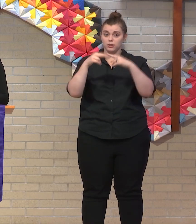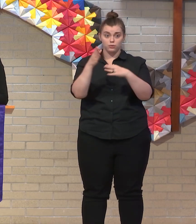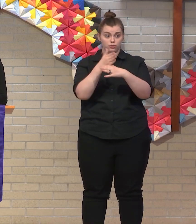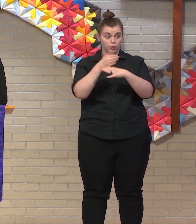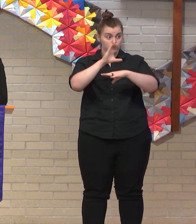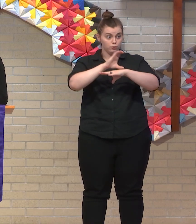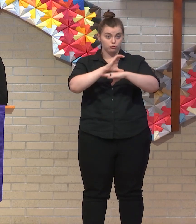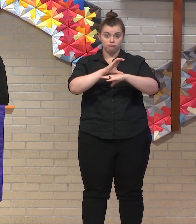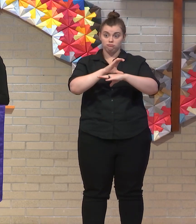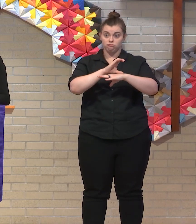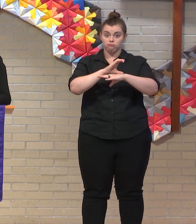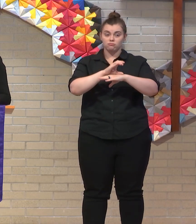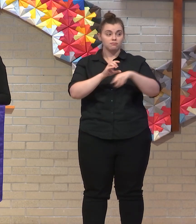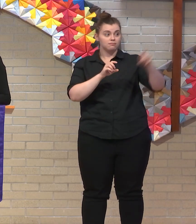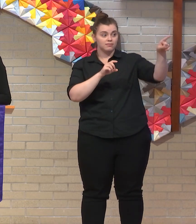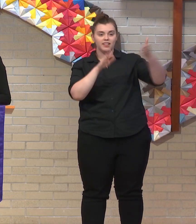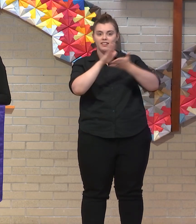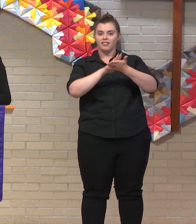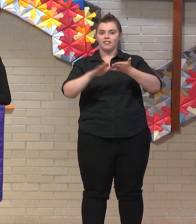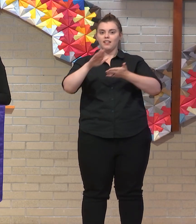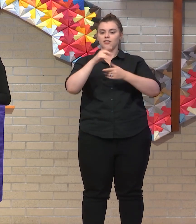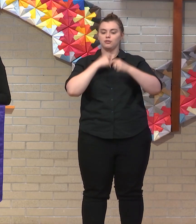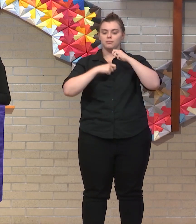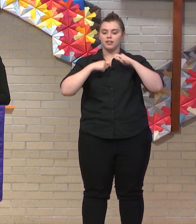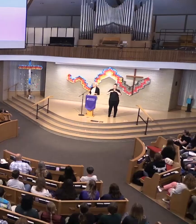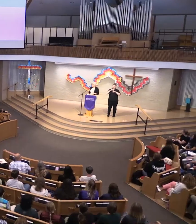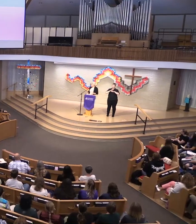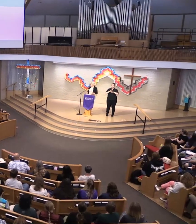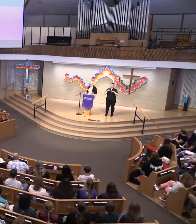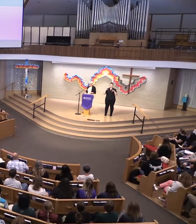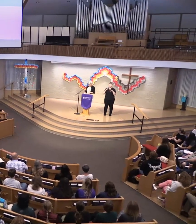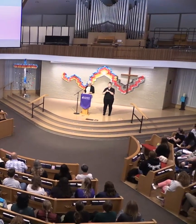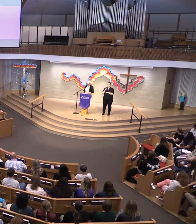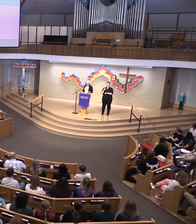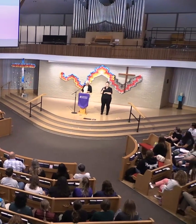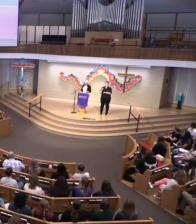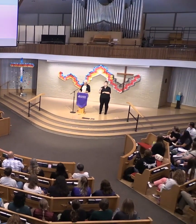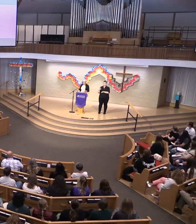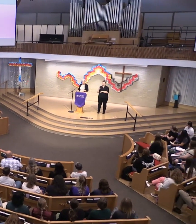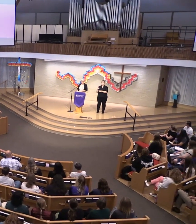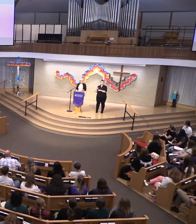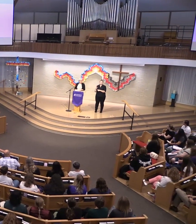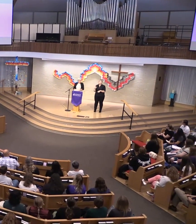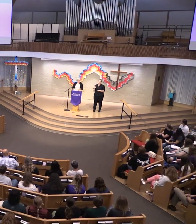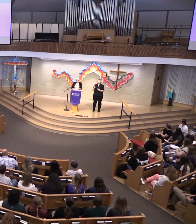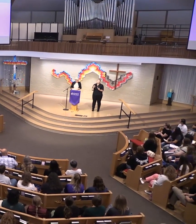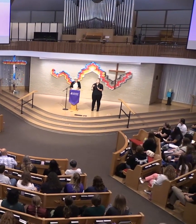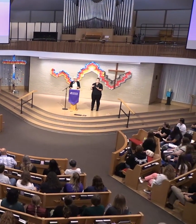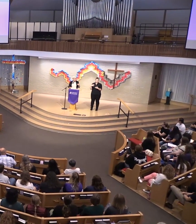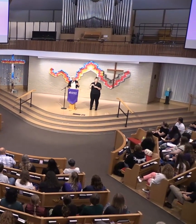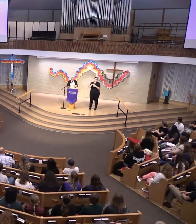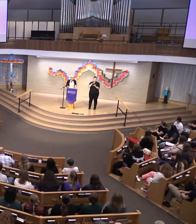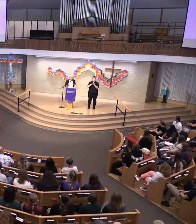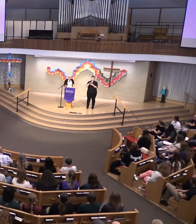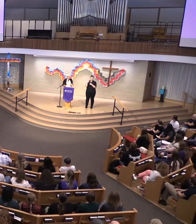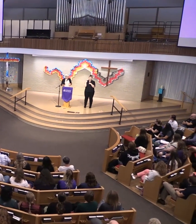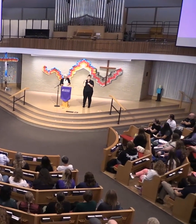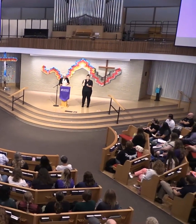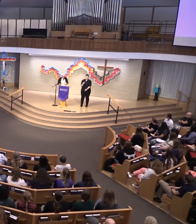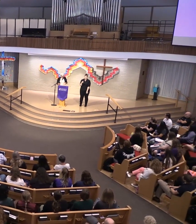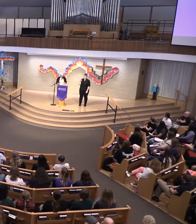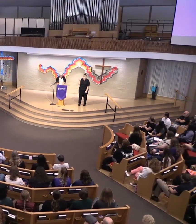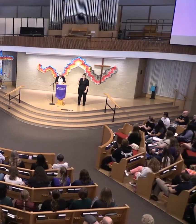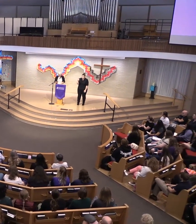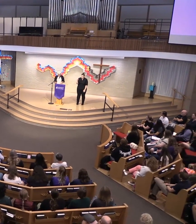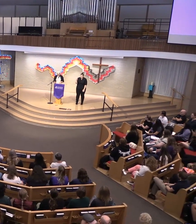with a church, College Mennonite Church, or CMC, which has been a part of this college since